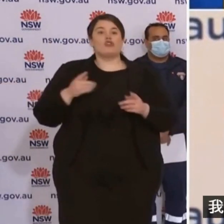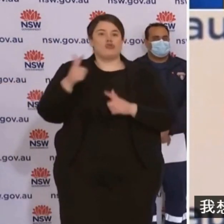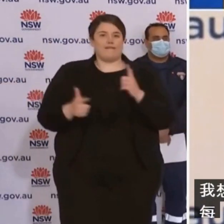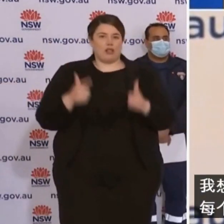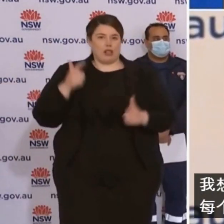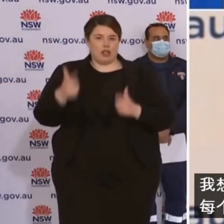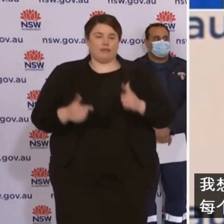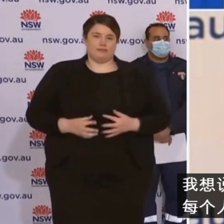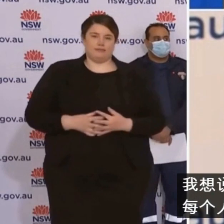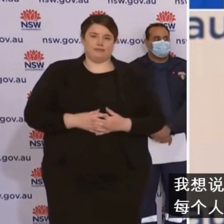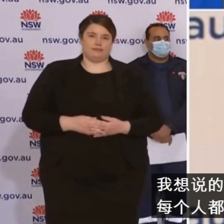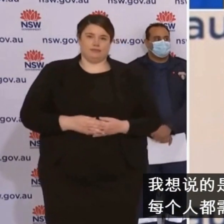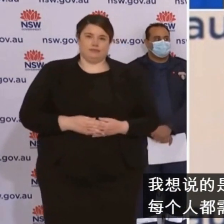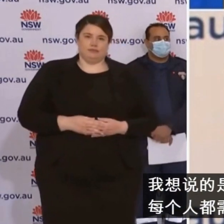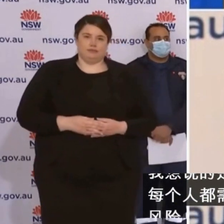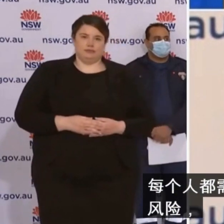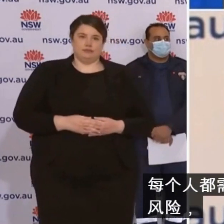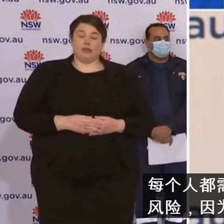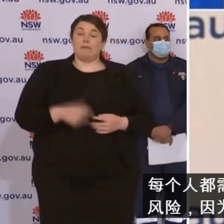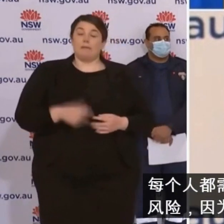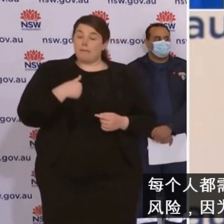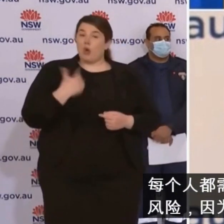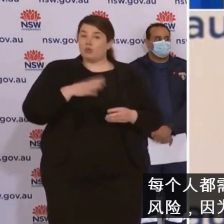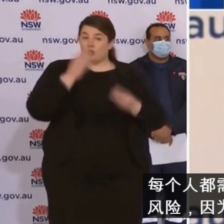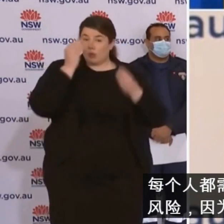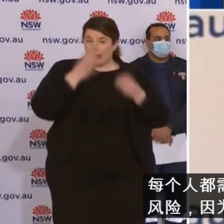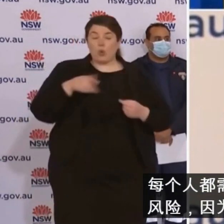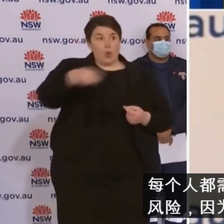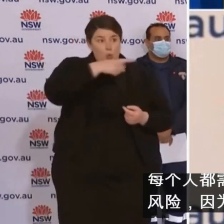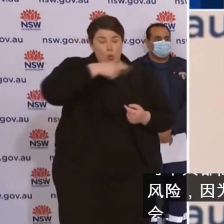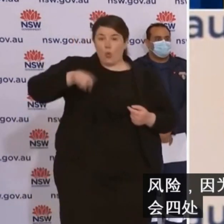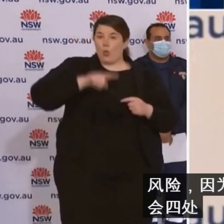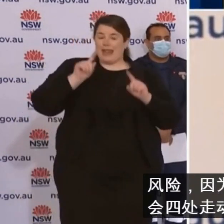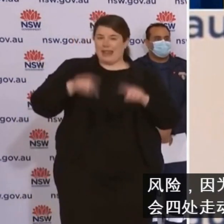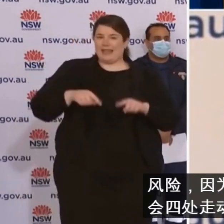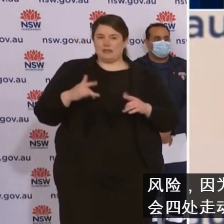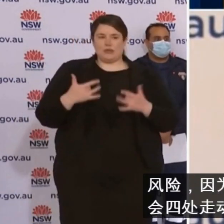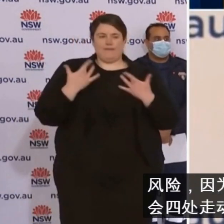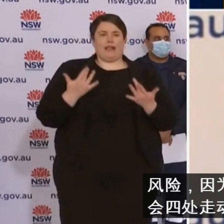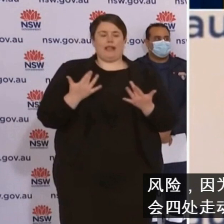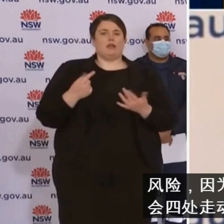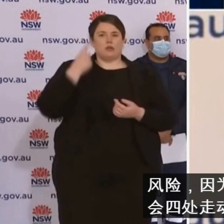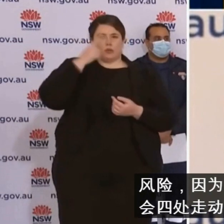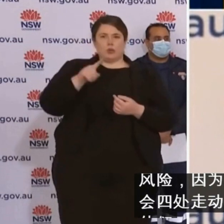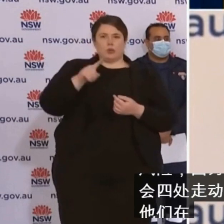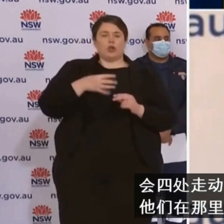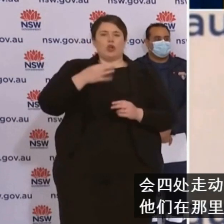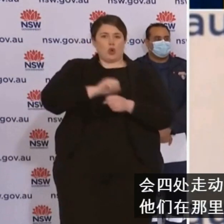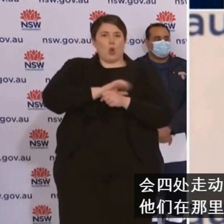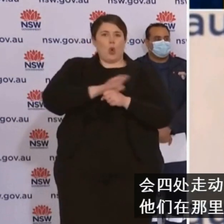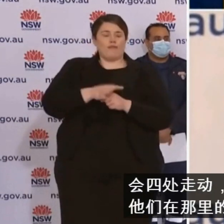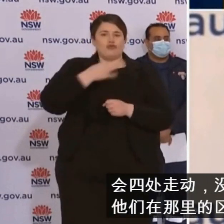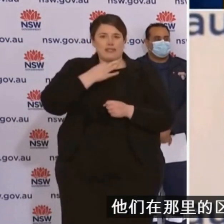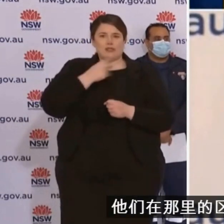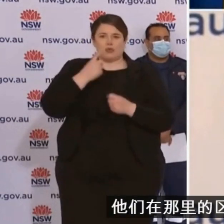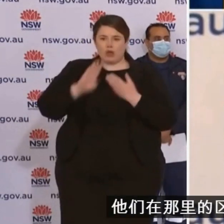to say that everyone needs to feel the COVID risks because people do, by necessity, move around, and no one can assume that they're in an area